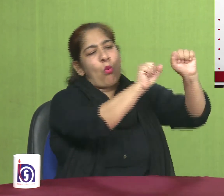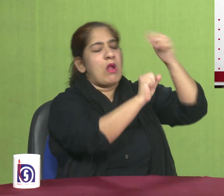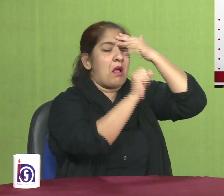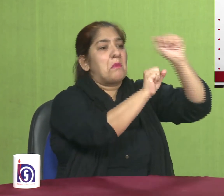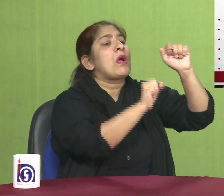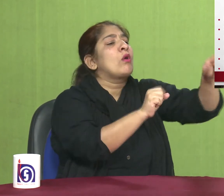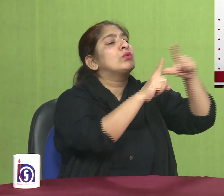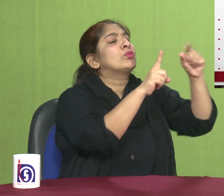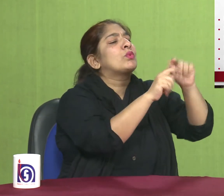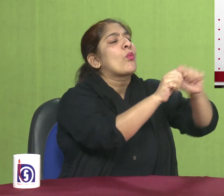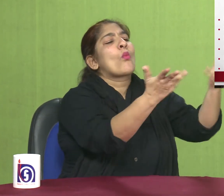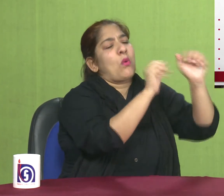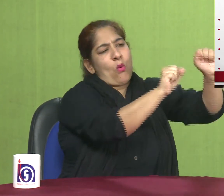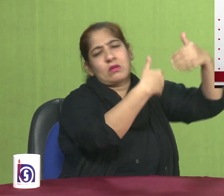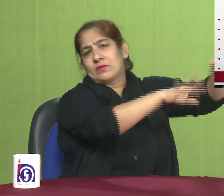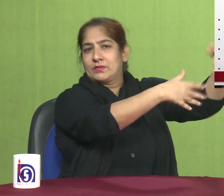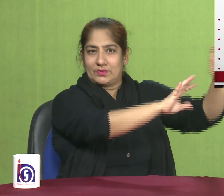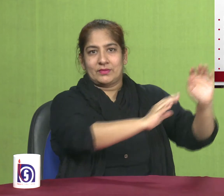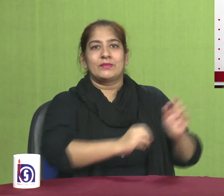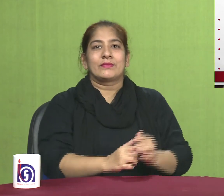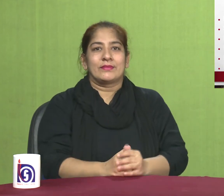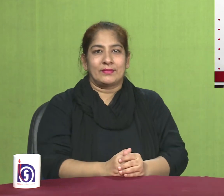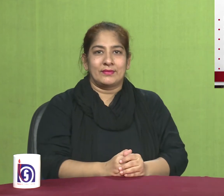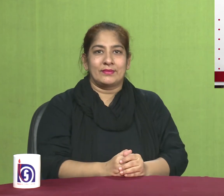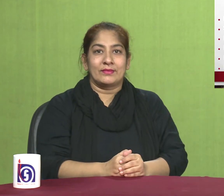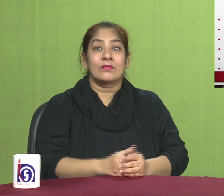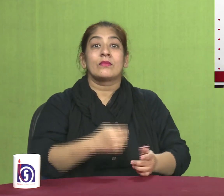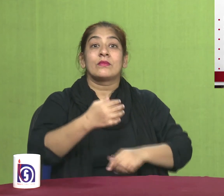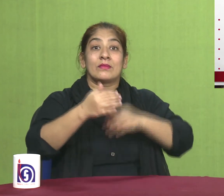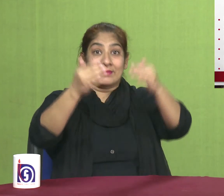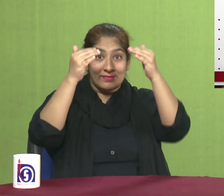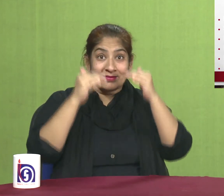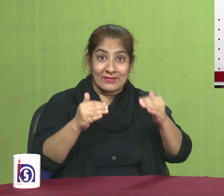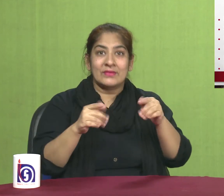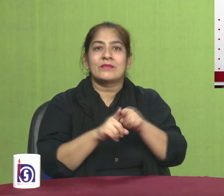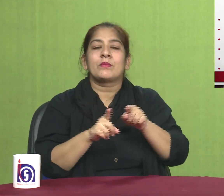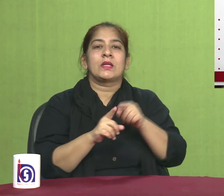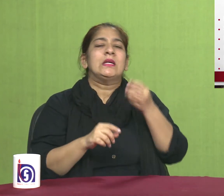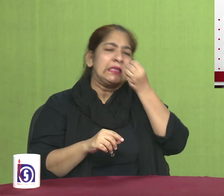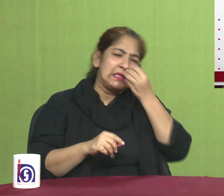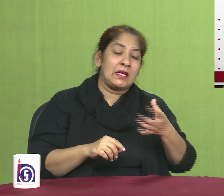The fourth is that there is no interference from the outer party.